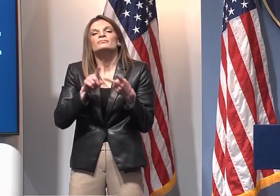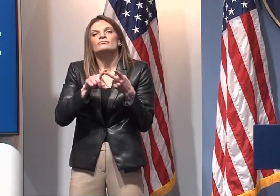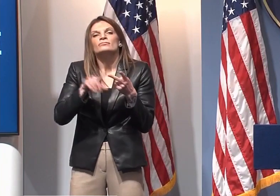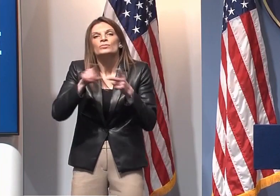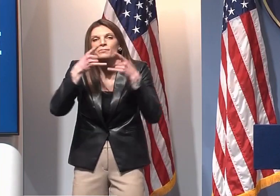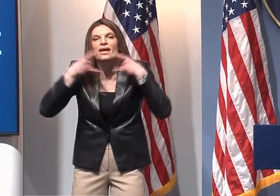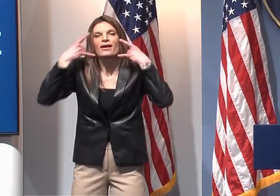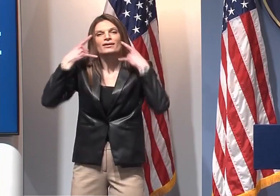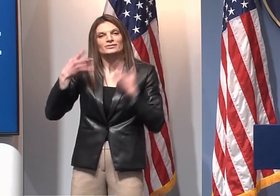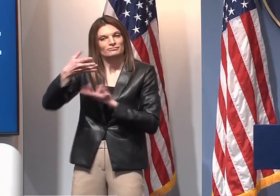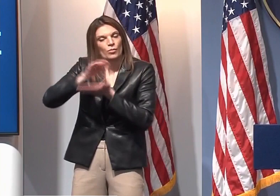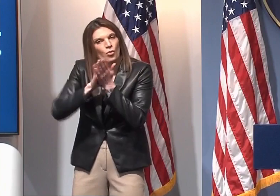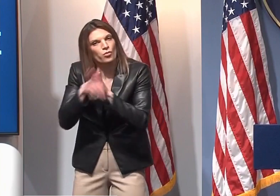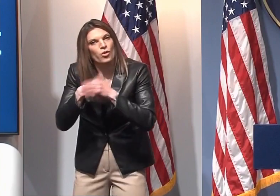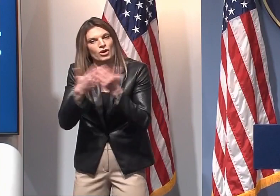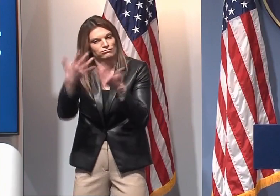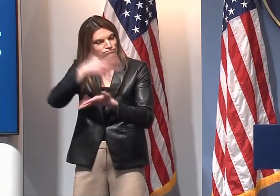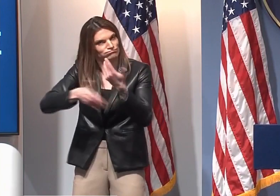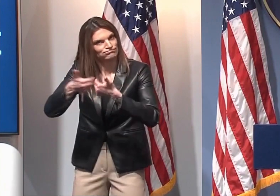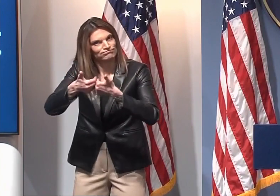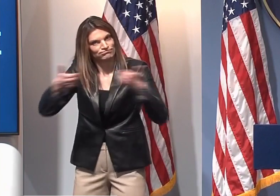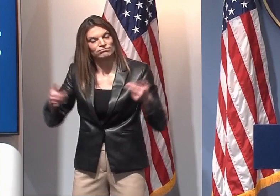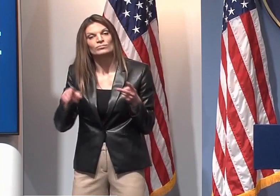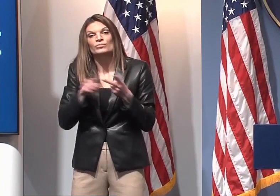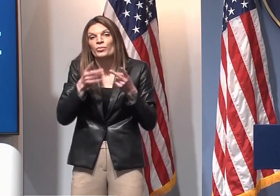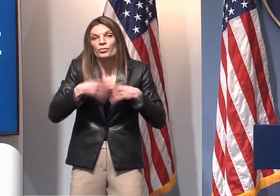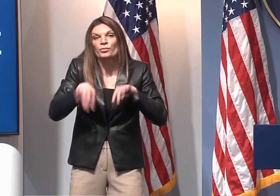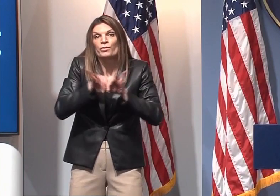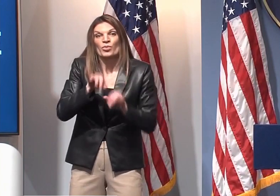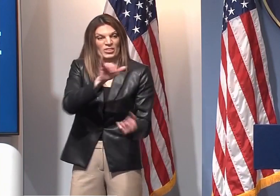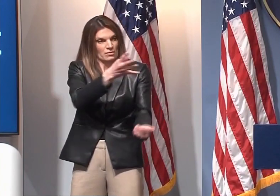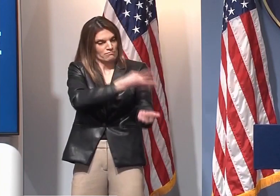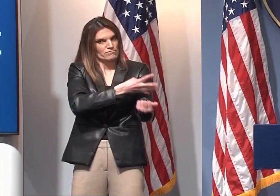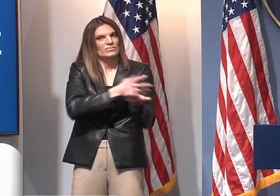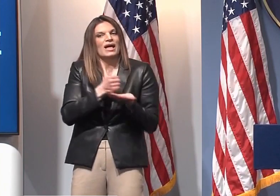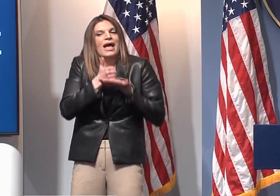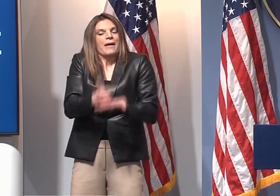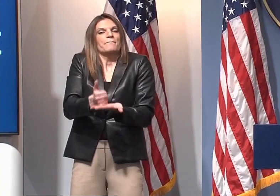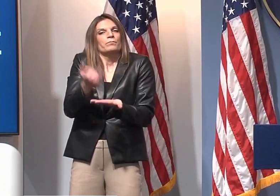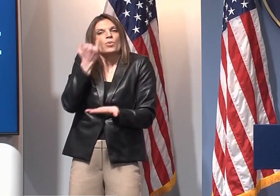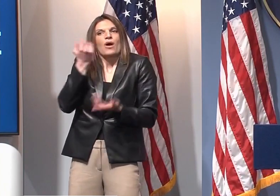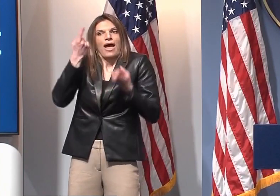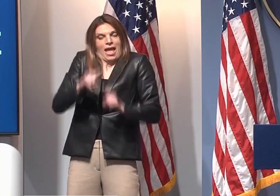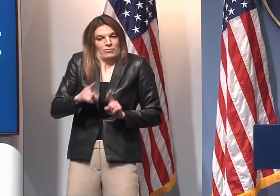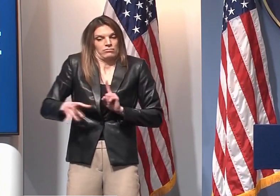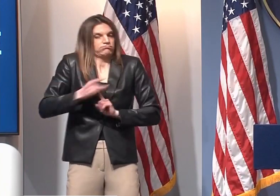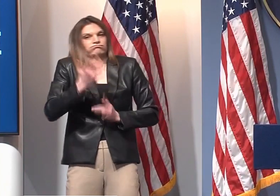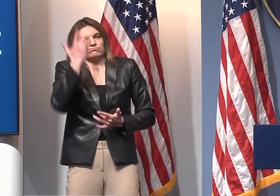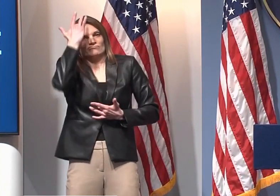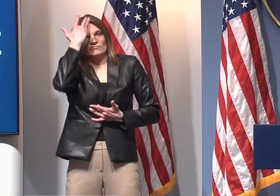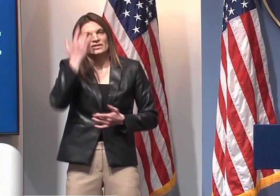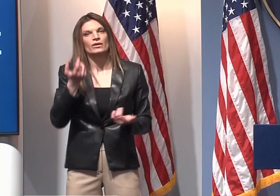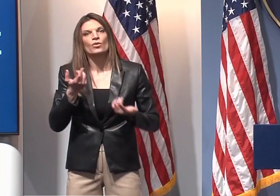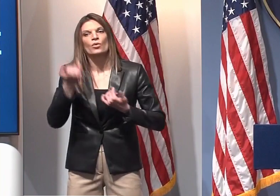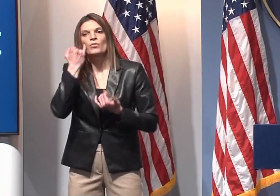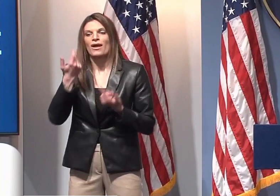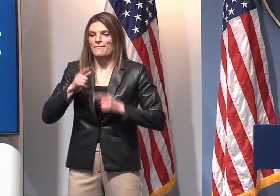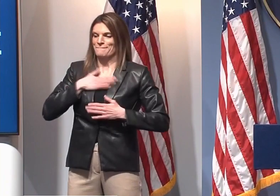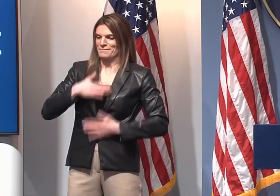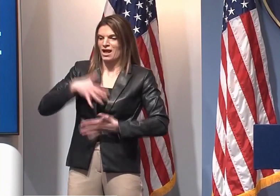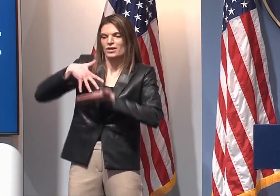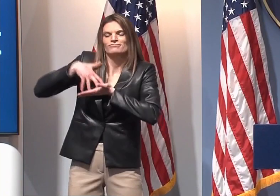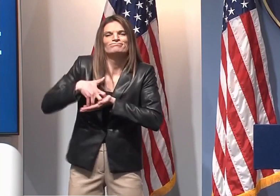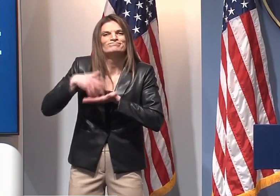that we've got a high percentage right now, a monoclonal antibody, if you are someone that qualifies for it, can be